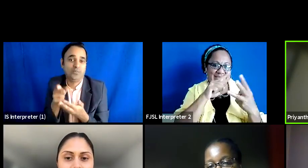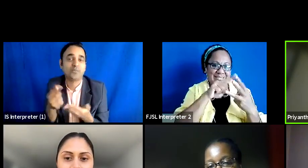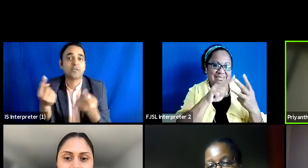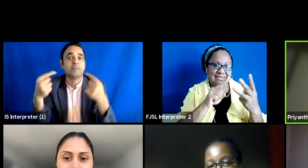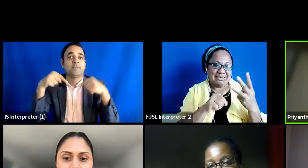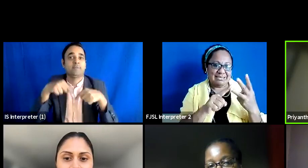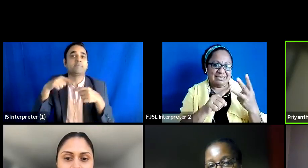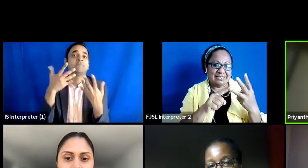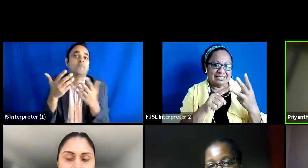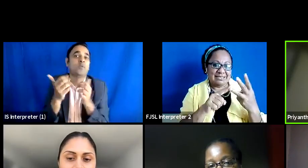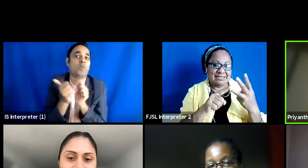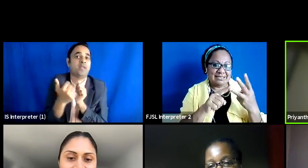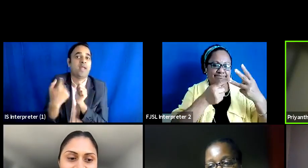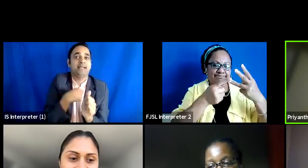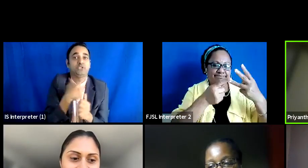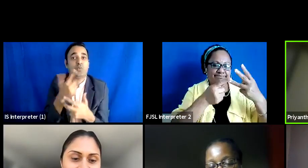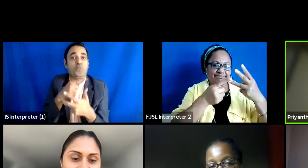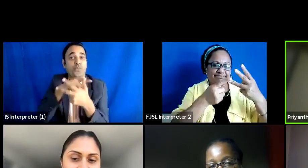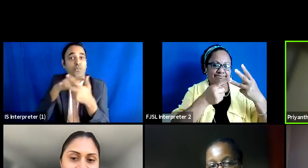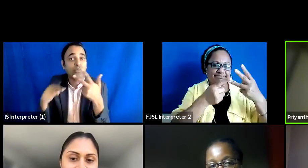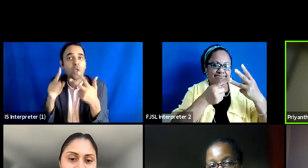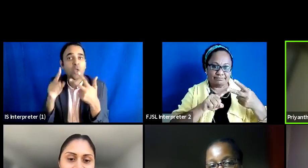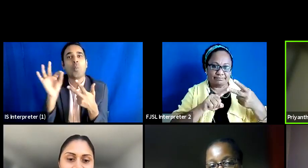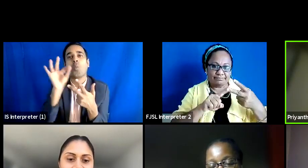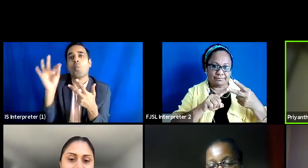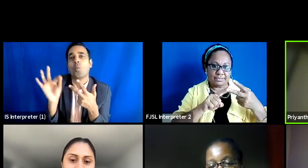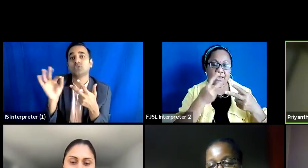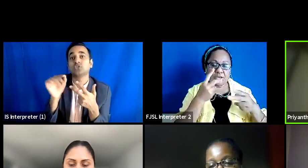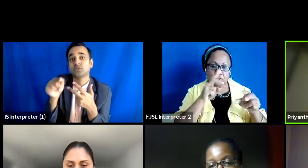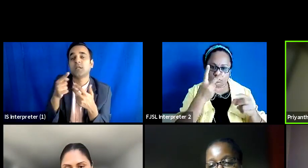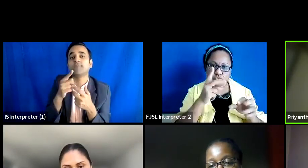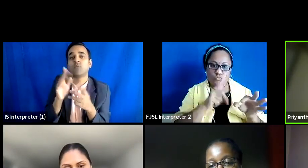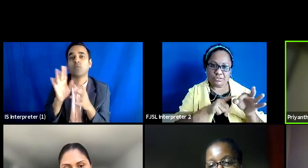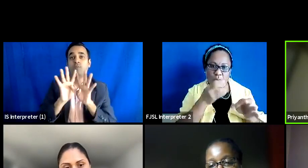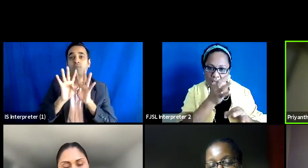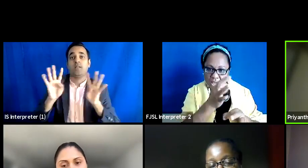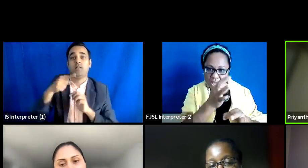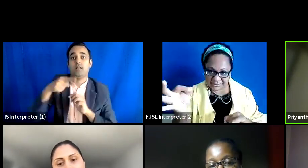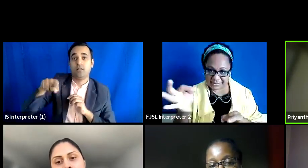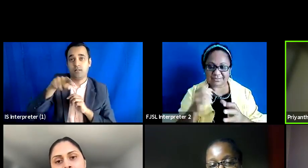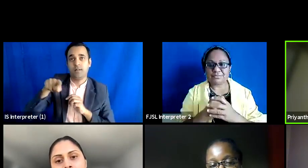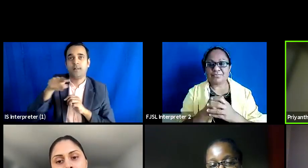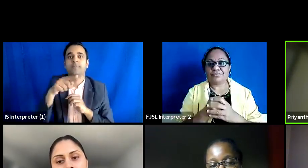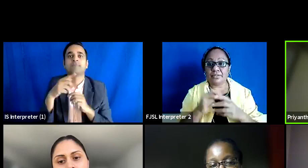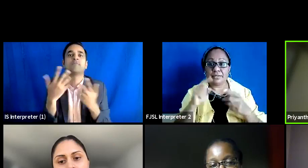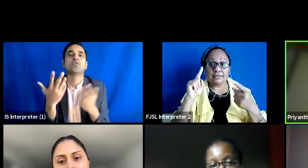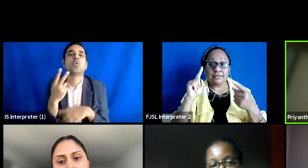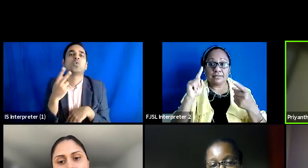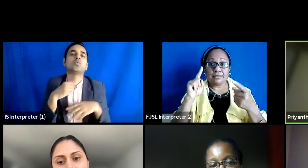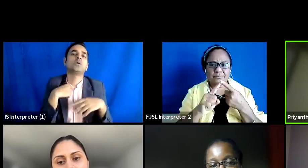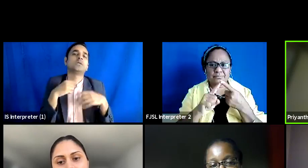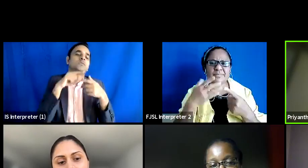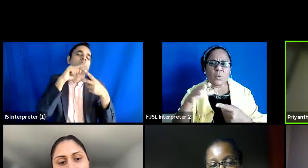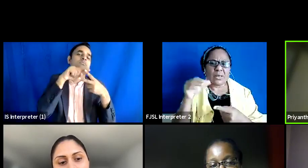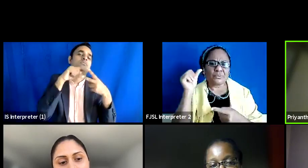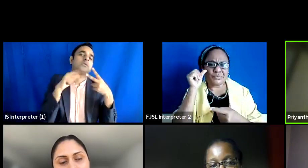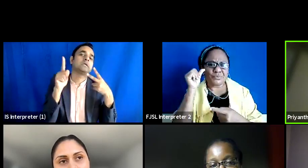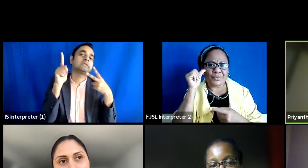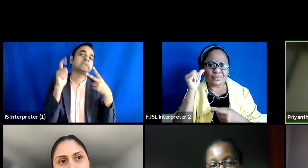two of them. Two questions first. Firstly, I would like to know from all three of